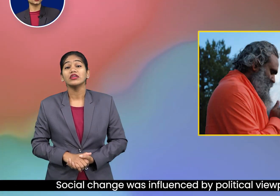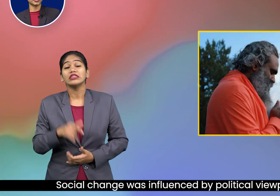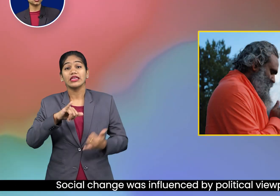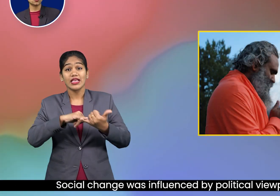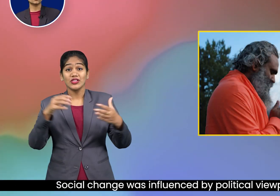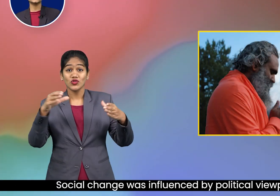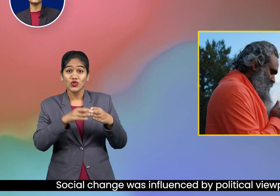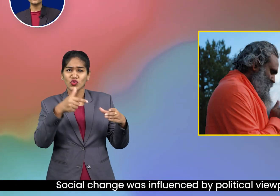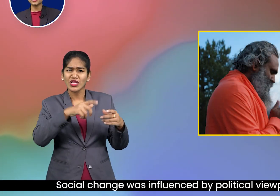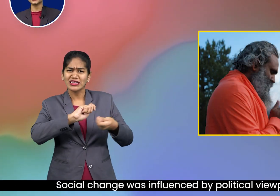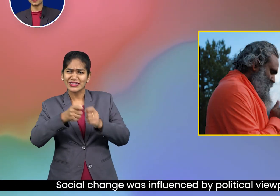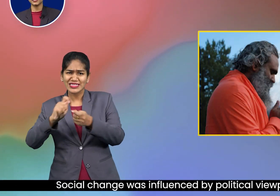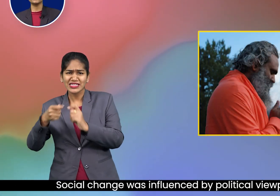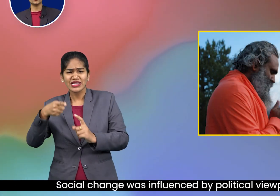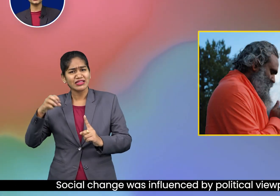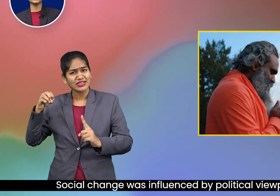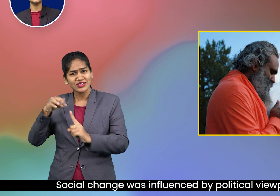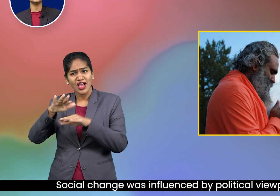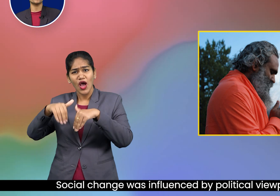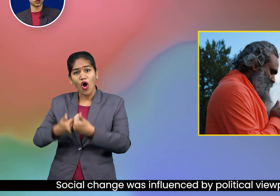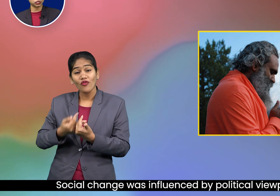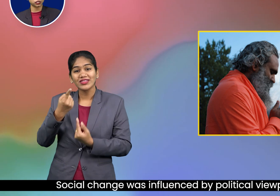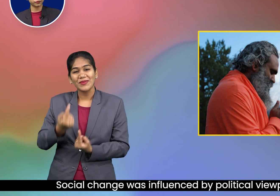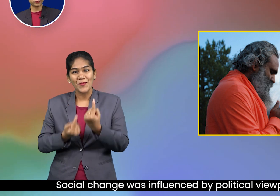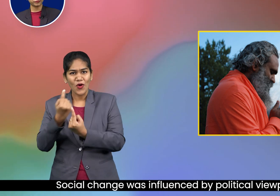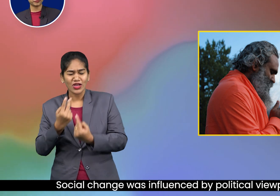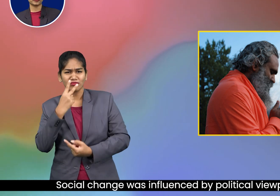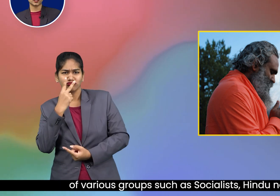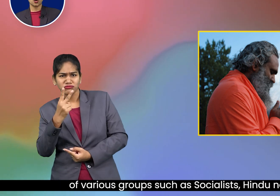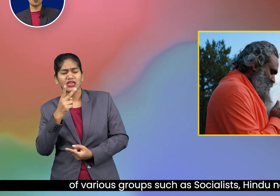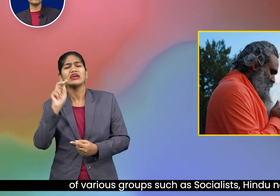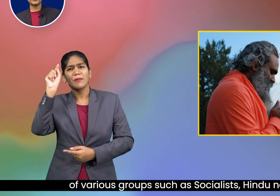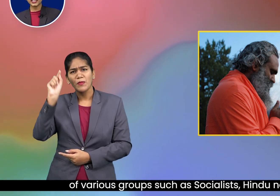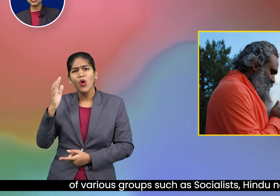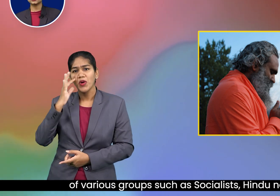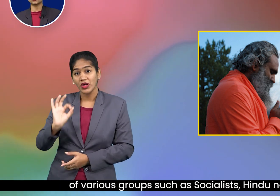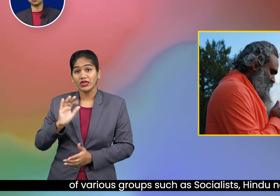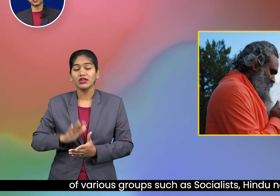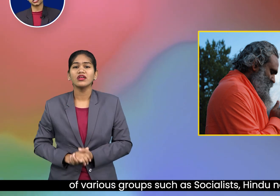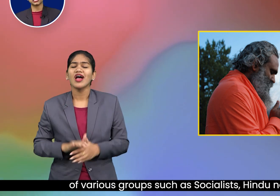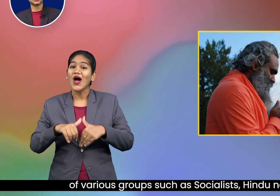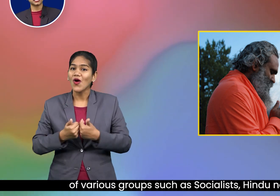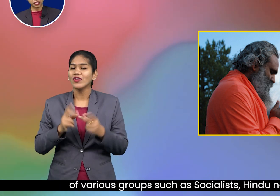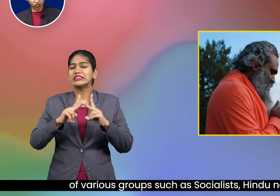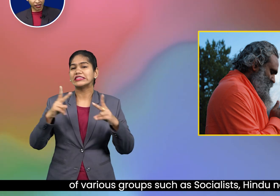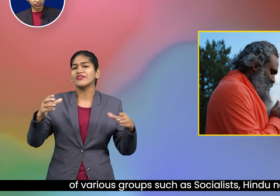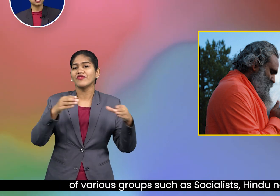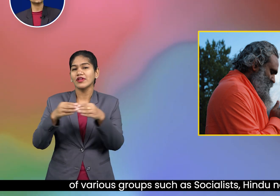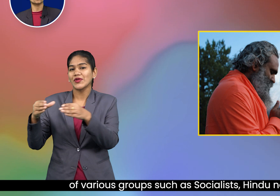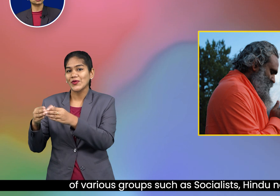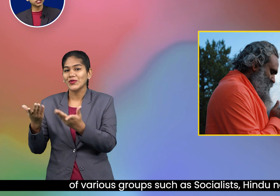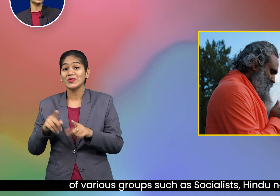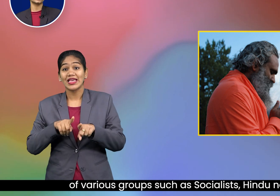Social change was influenced by political viewpoints of various groups such